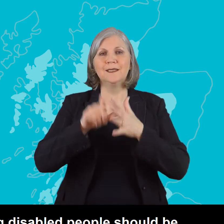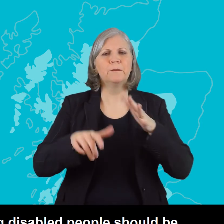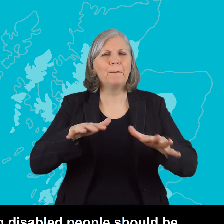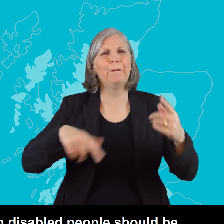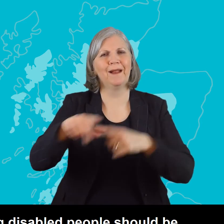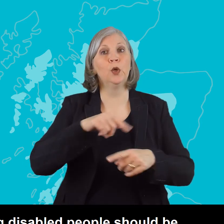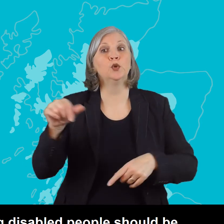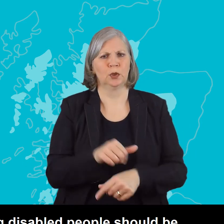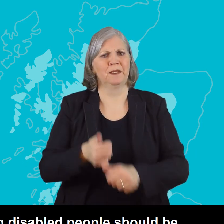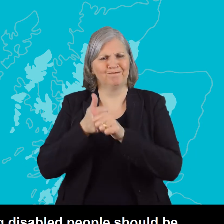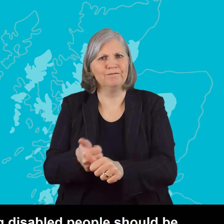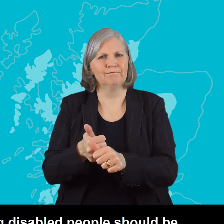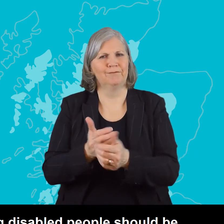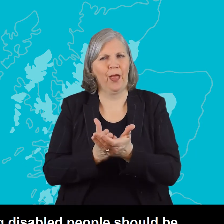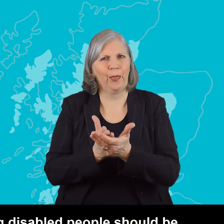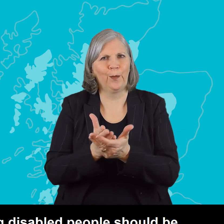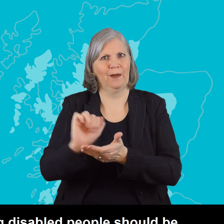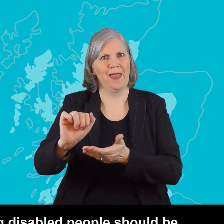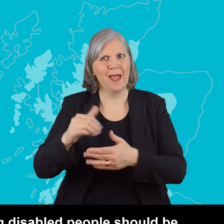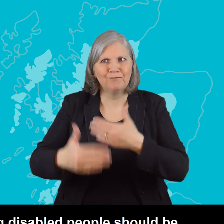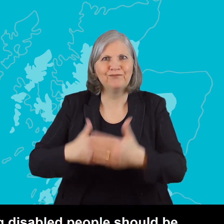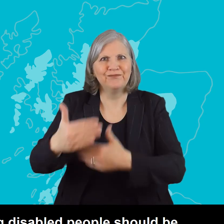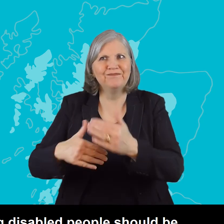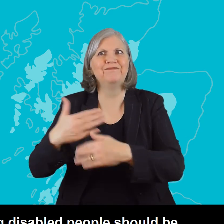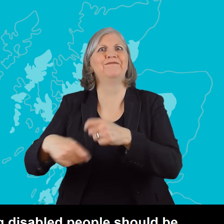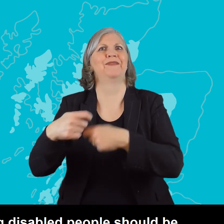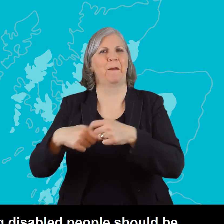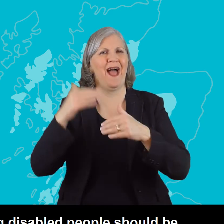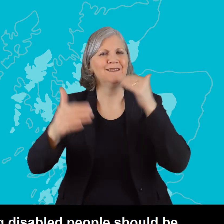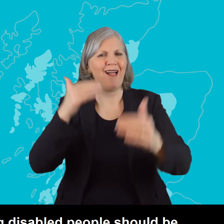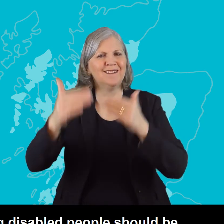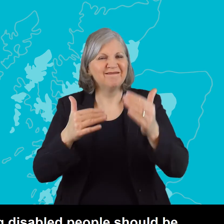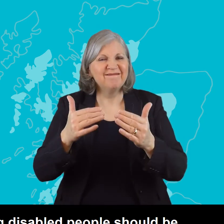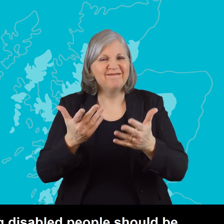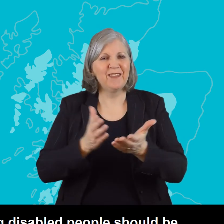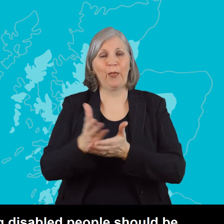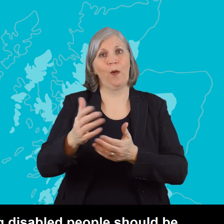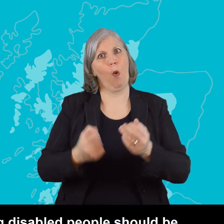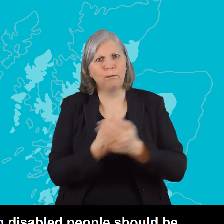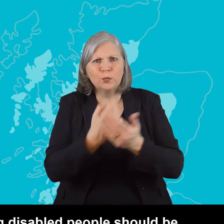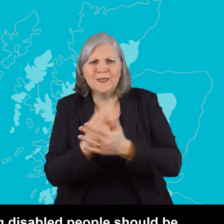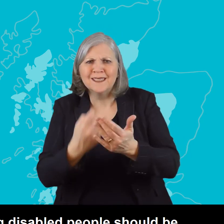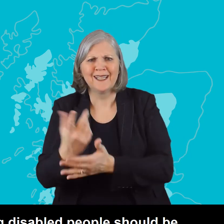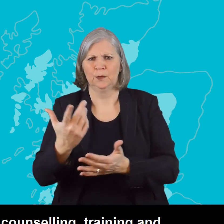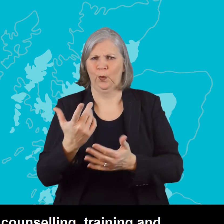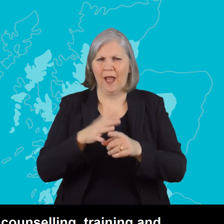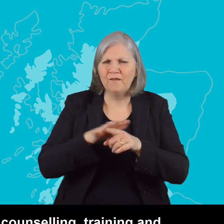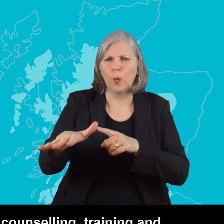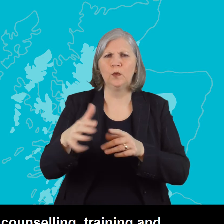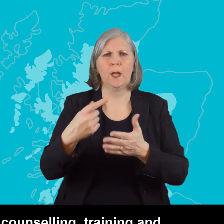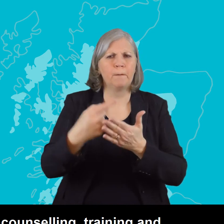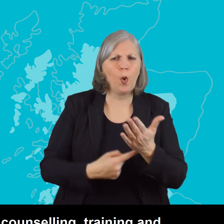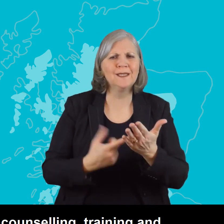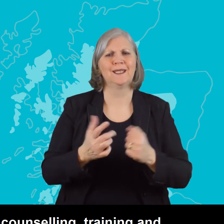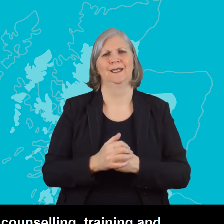10. Supporting young people. Young disabled people should be supported in their transition to adulthood through opportunities to influence policy, direct